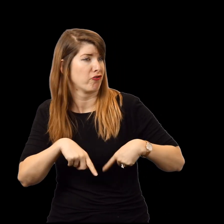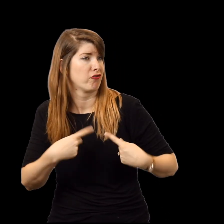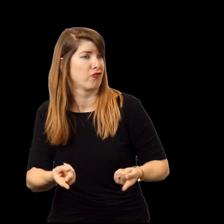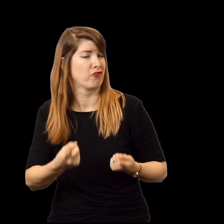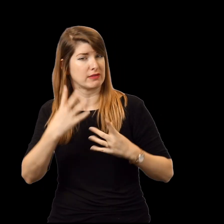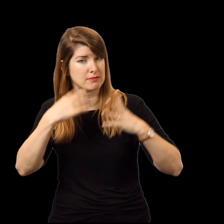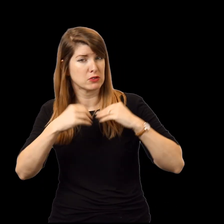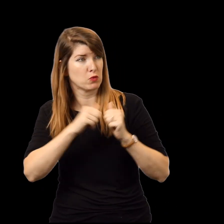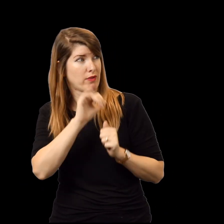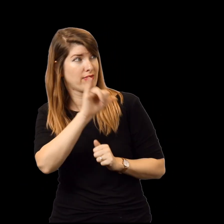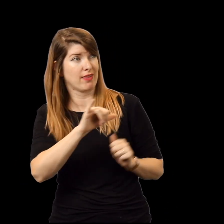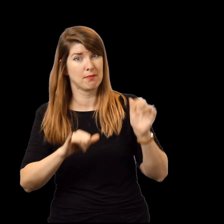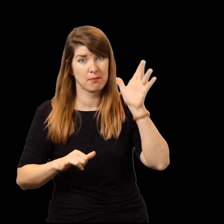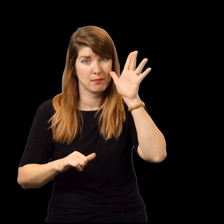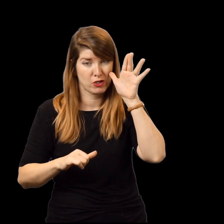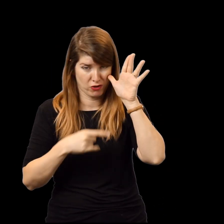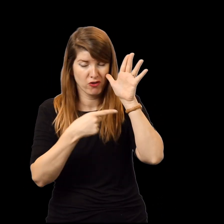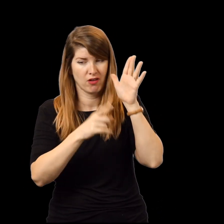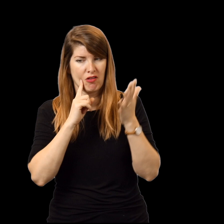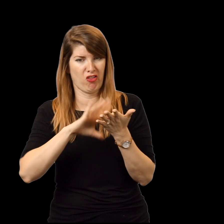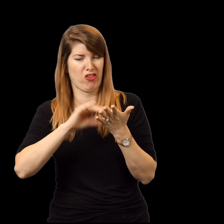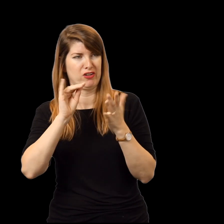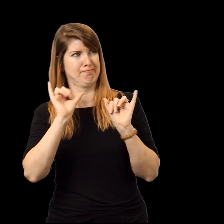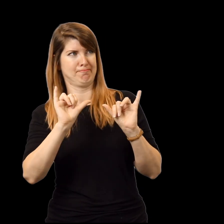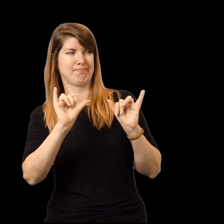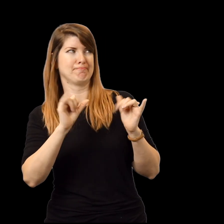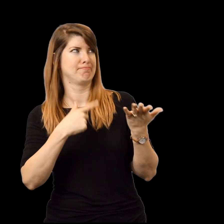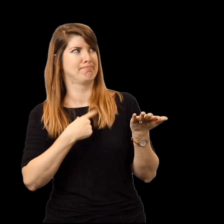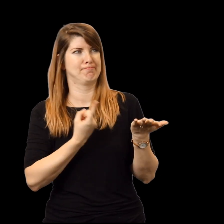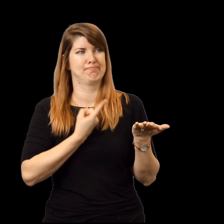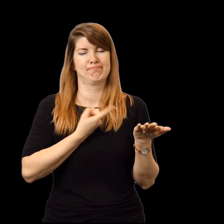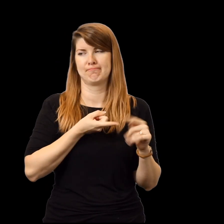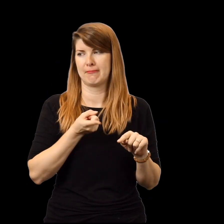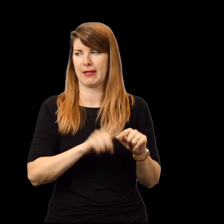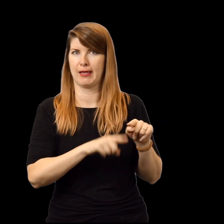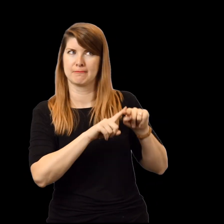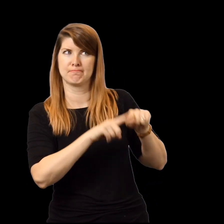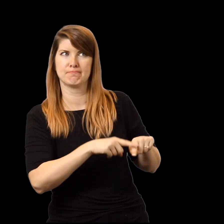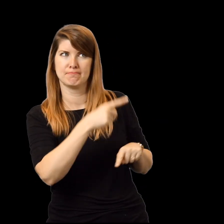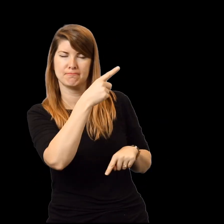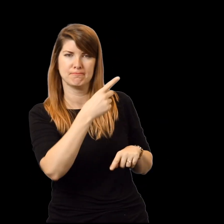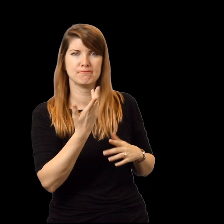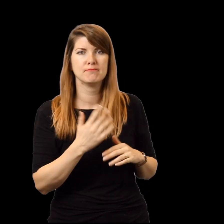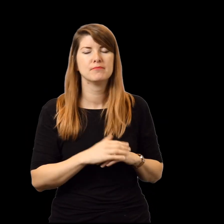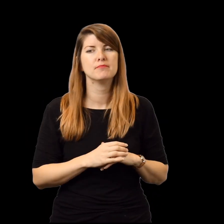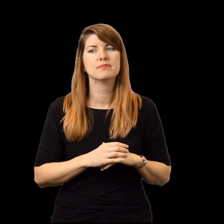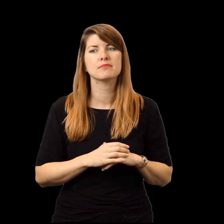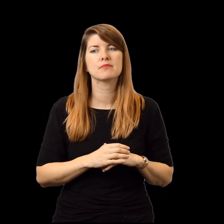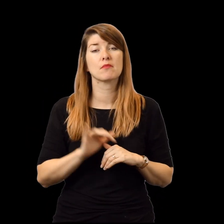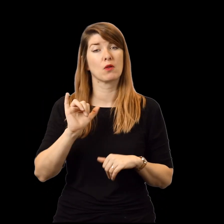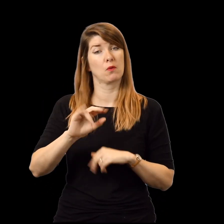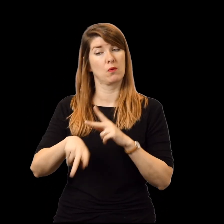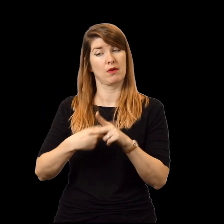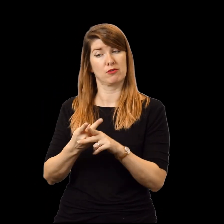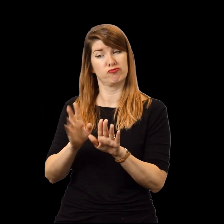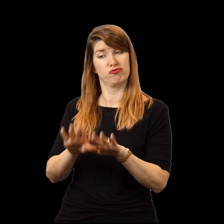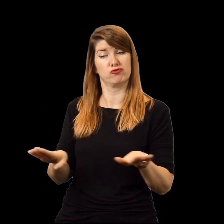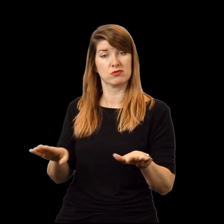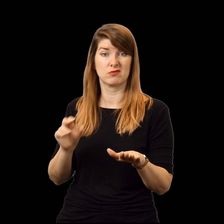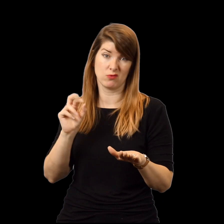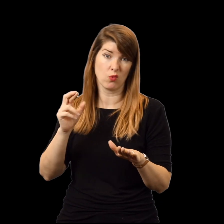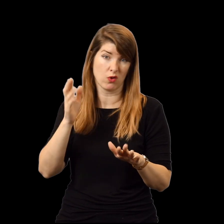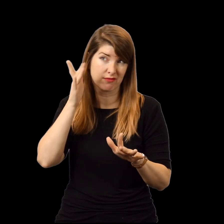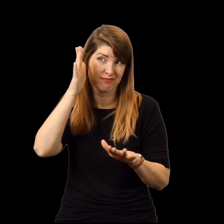of relationship and experiences with their parent, they learn that they're essentially on their own. So those